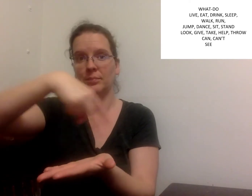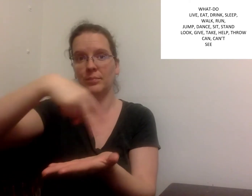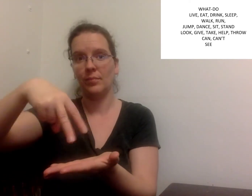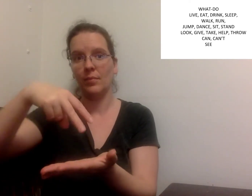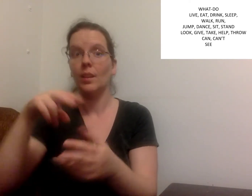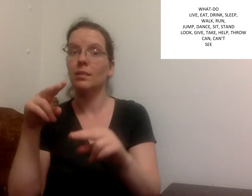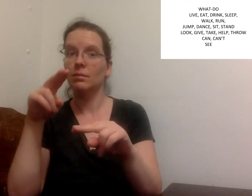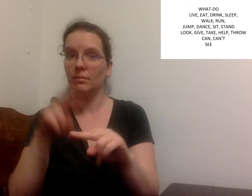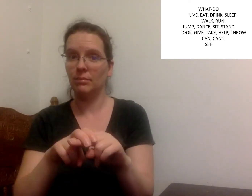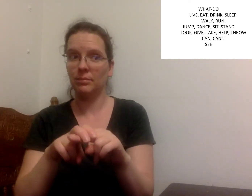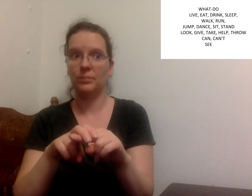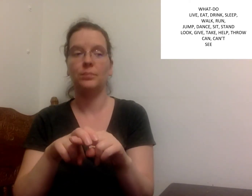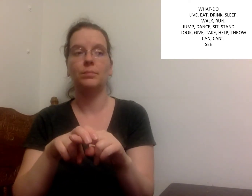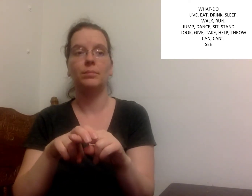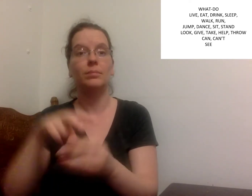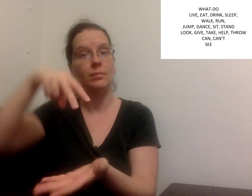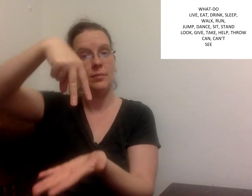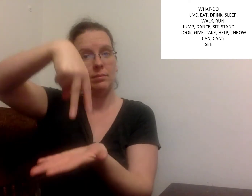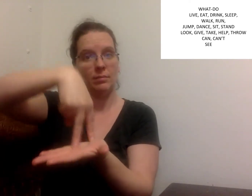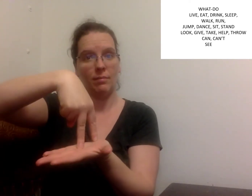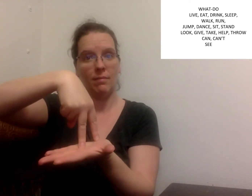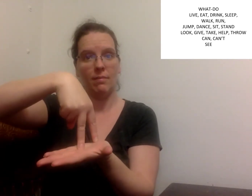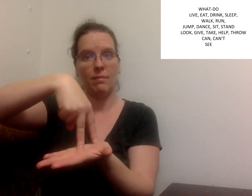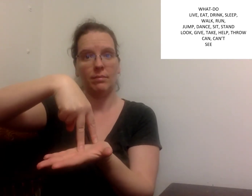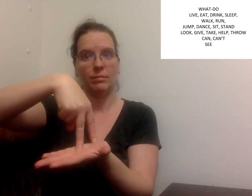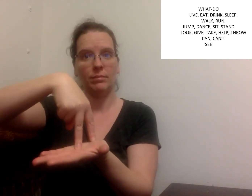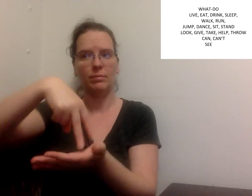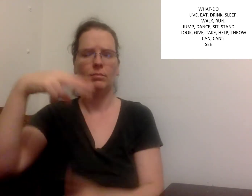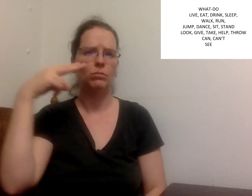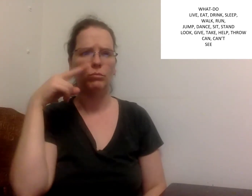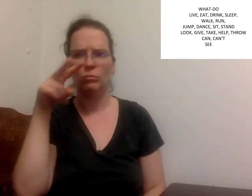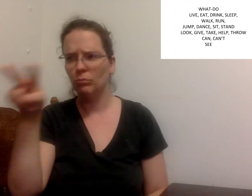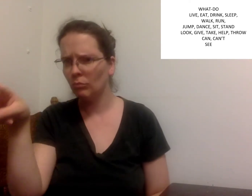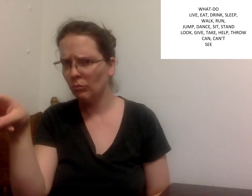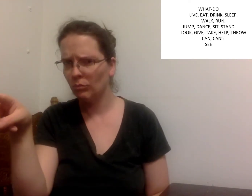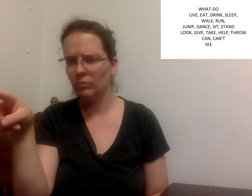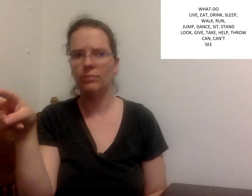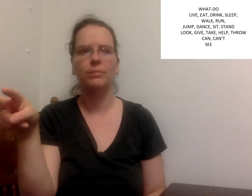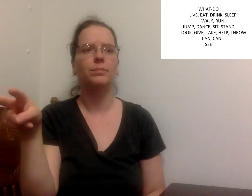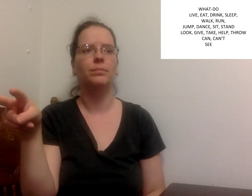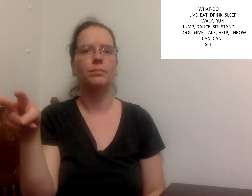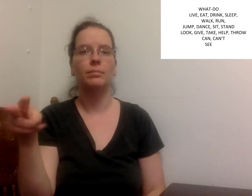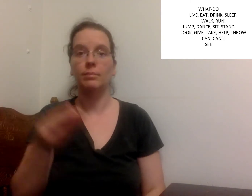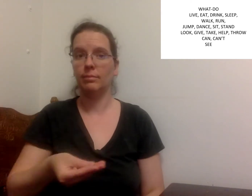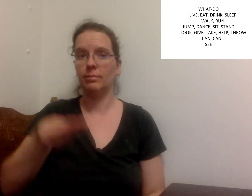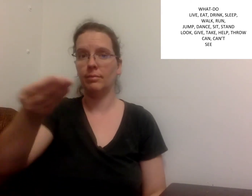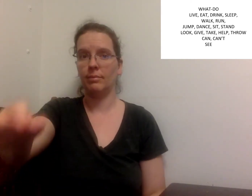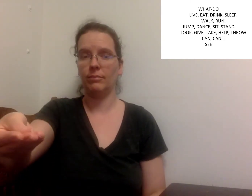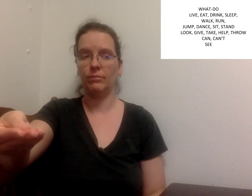dance, sit, stand, look,